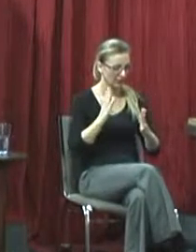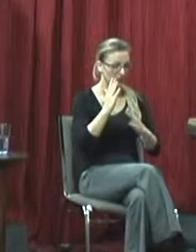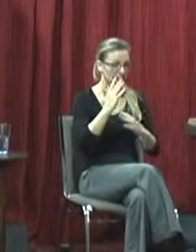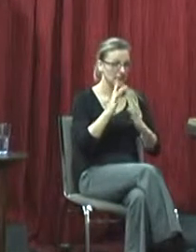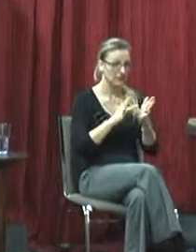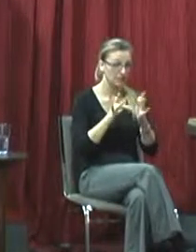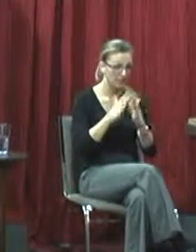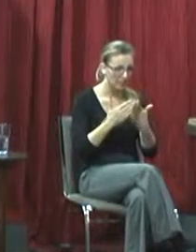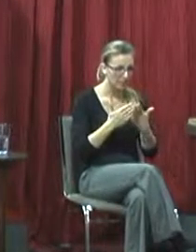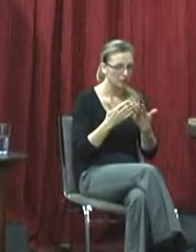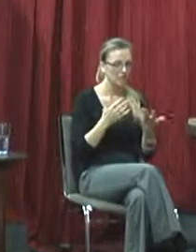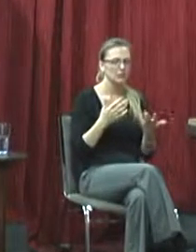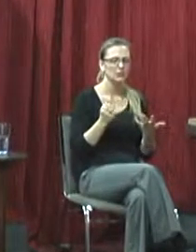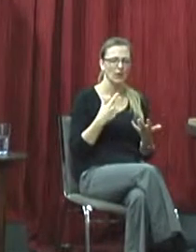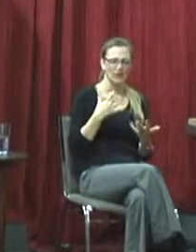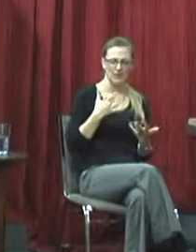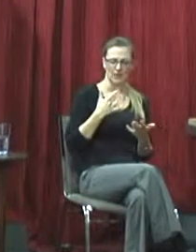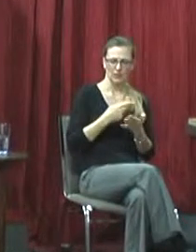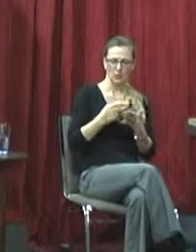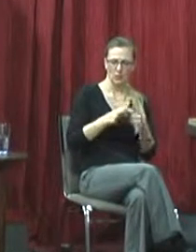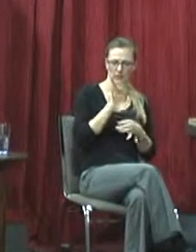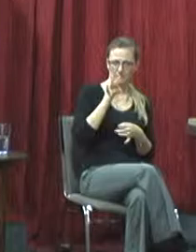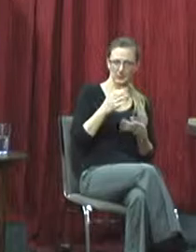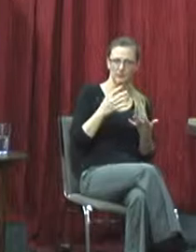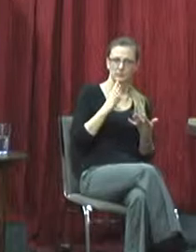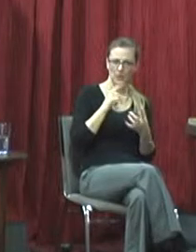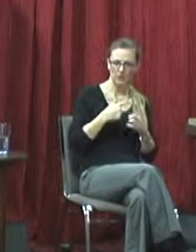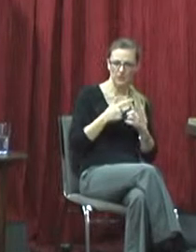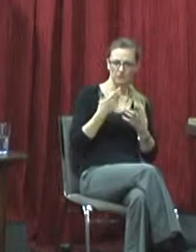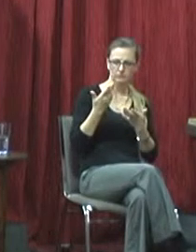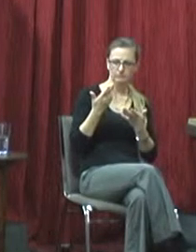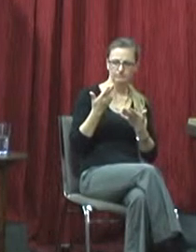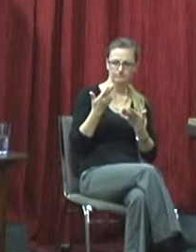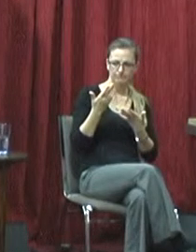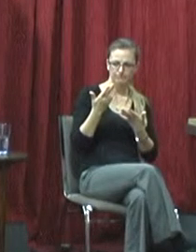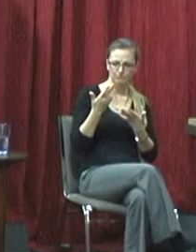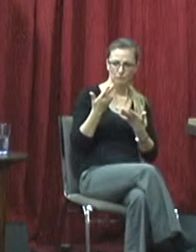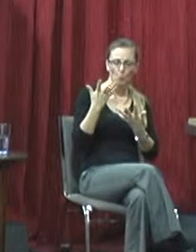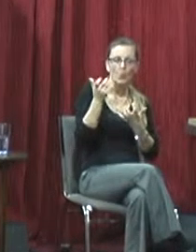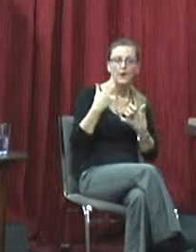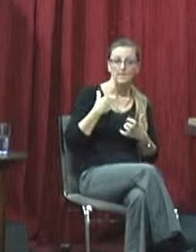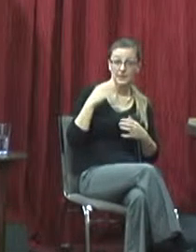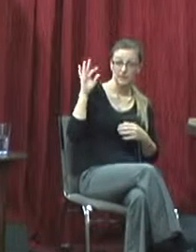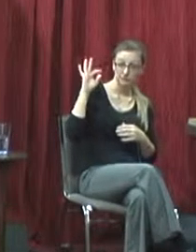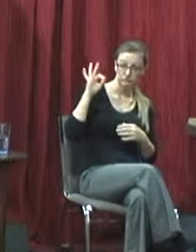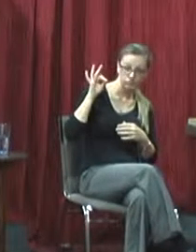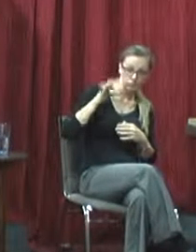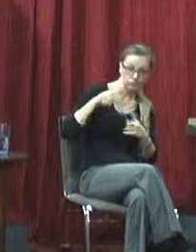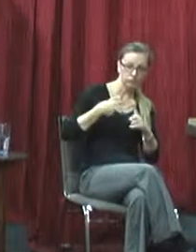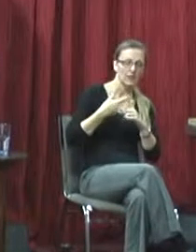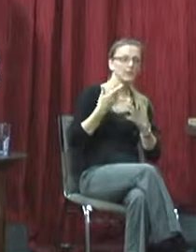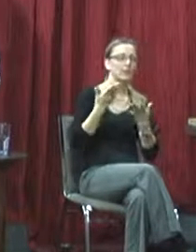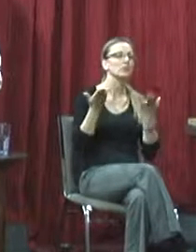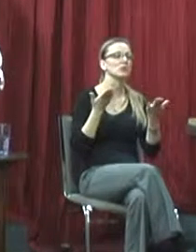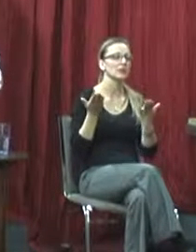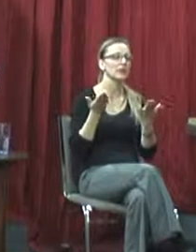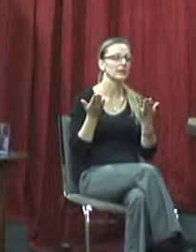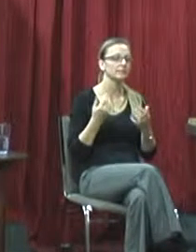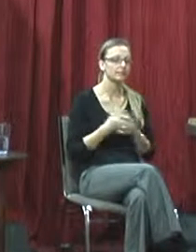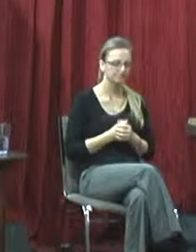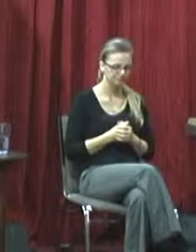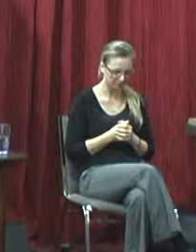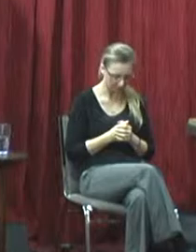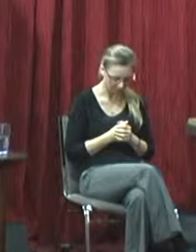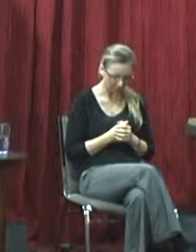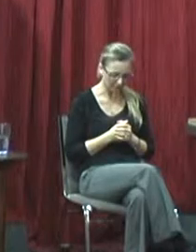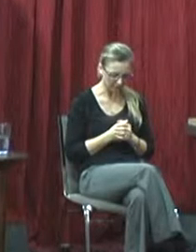was very much saying, you need to talk about servanthood today. So I mentioned the second greatest